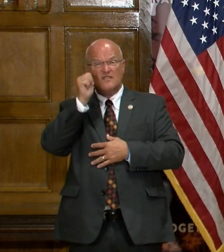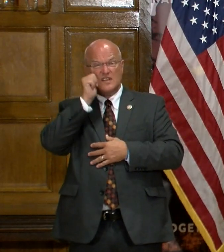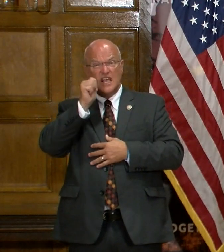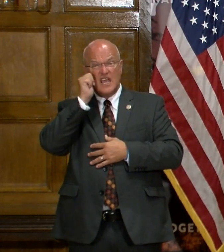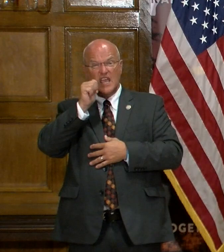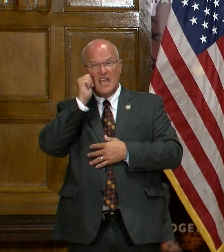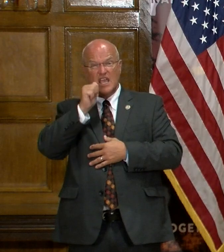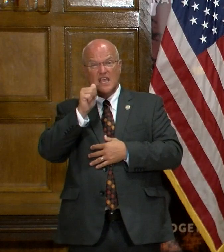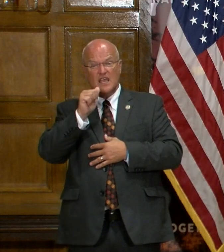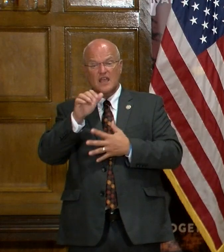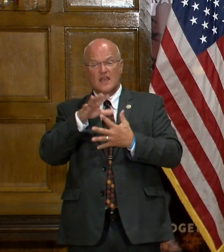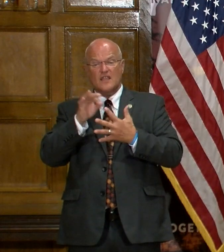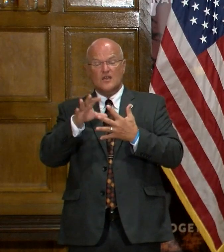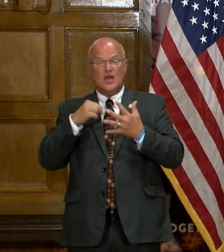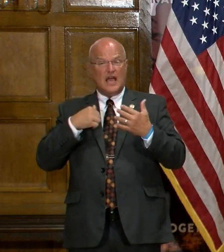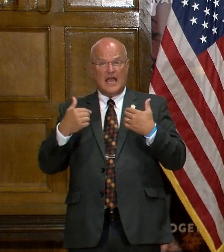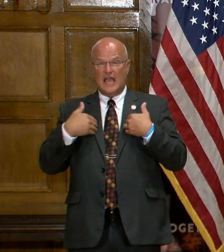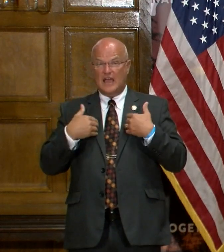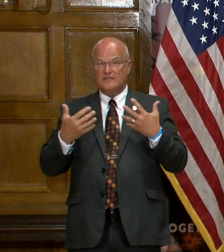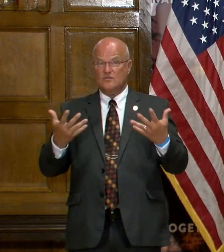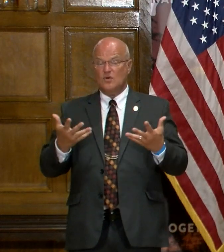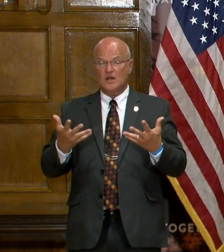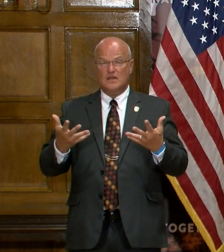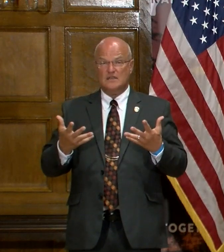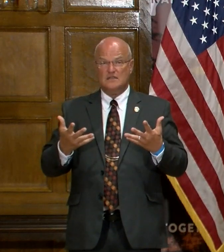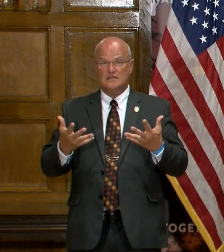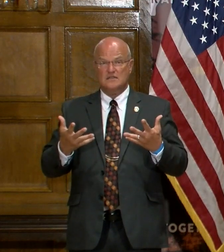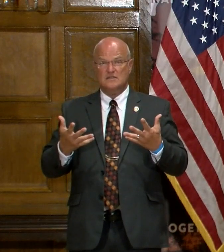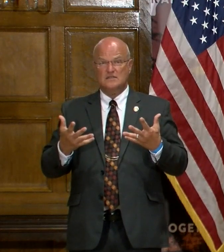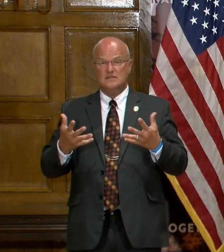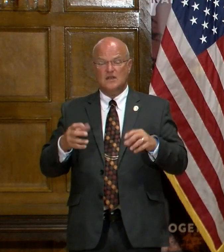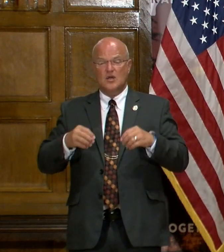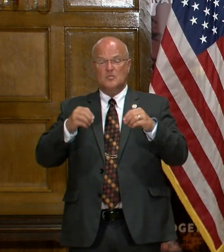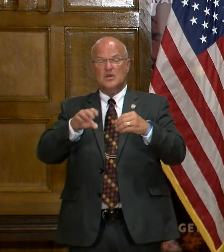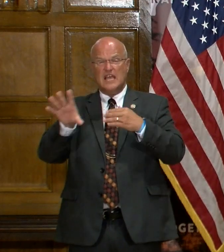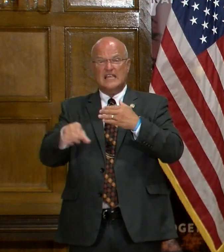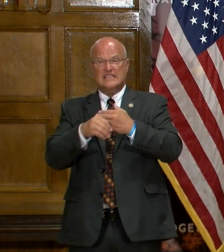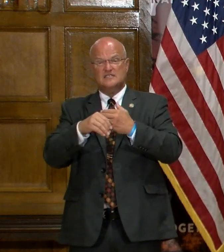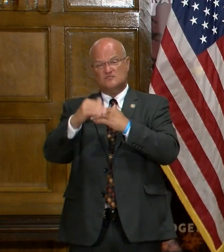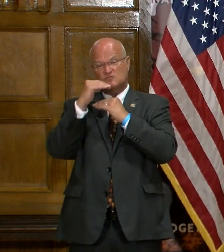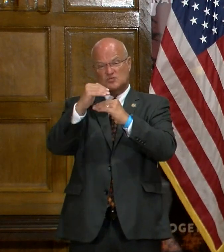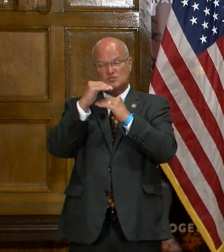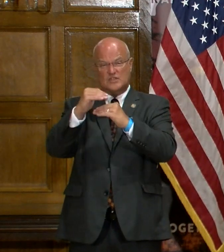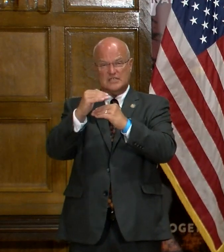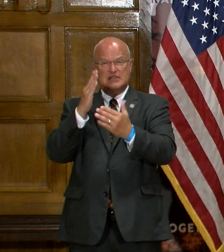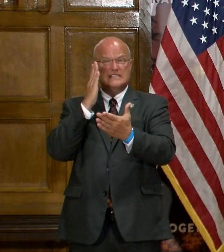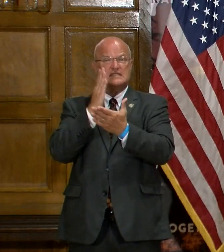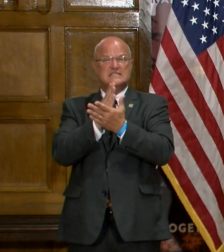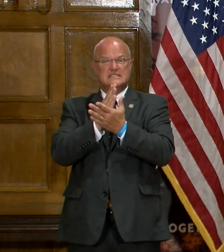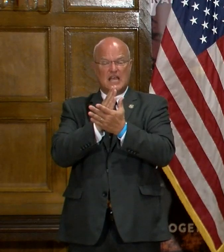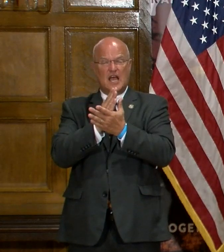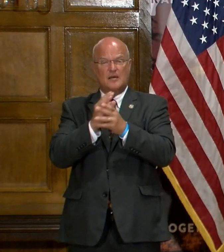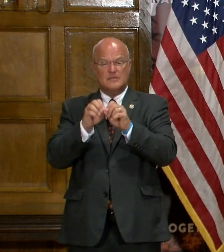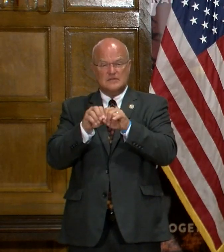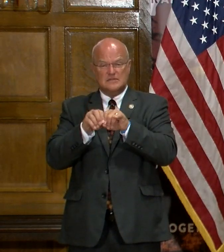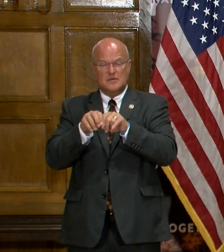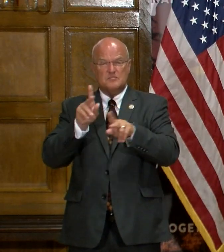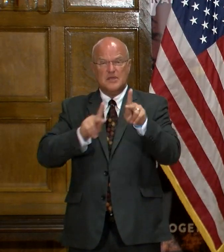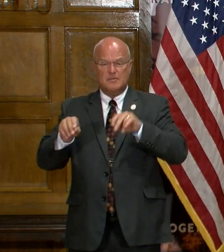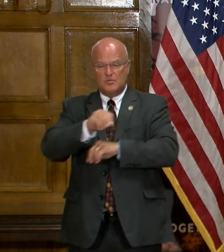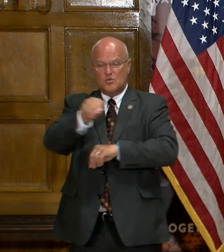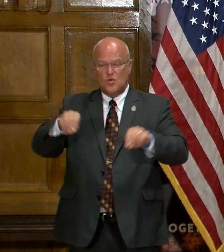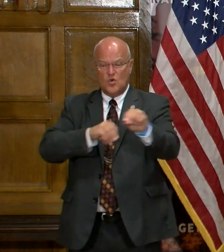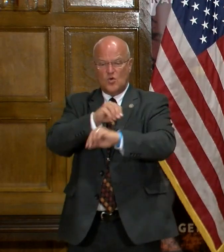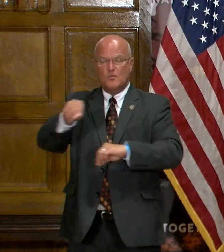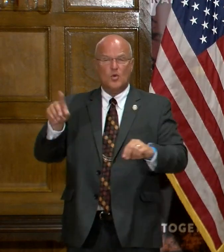day, you know, the choices I have would be to put in additional restrictions to stop the movement of people where